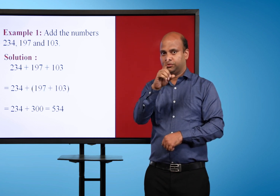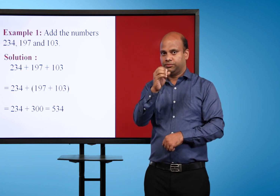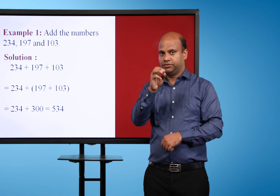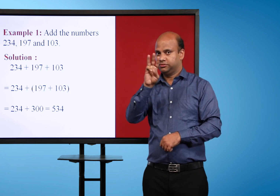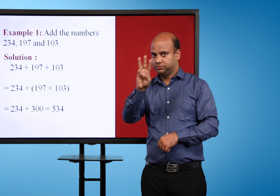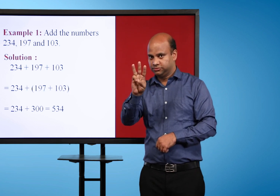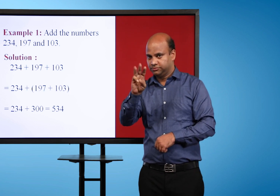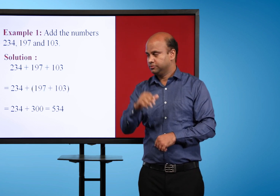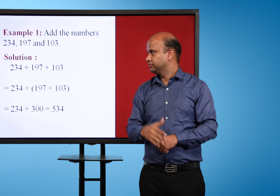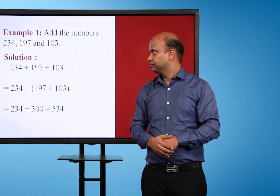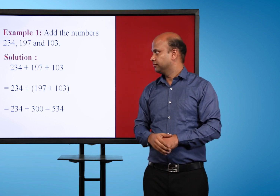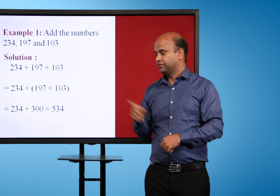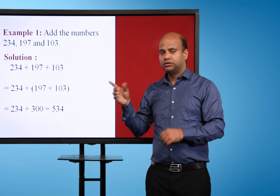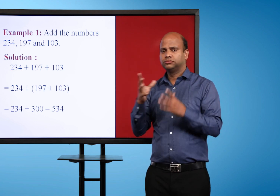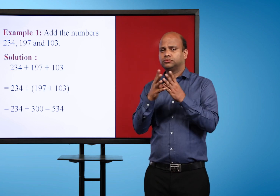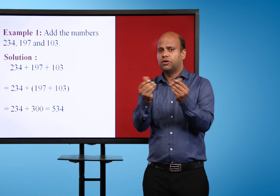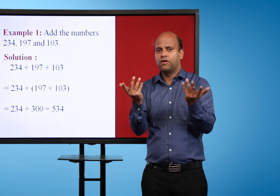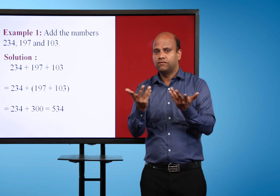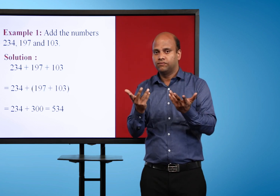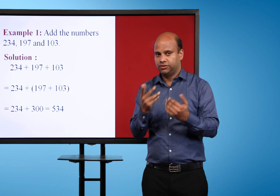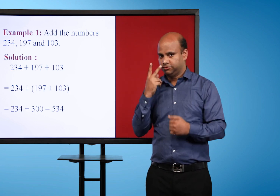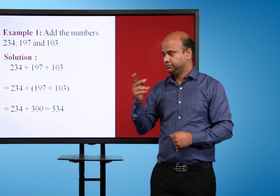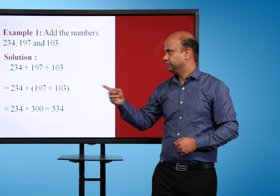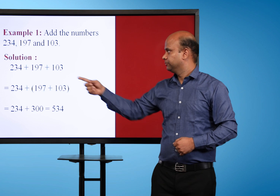and 103. Solution.